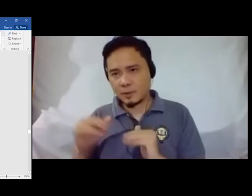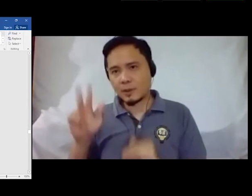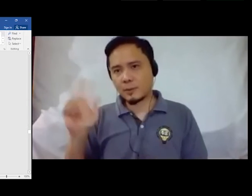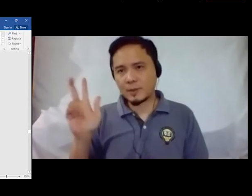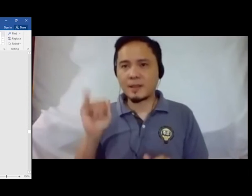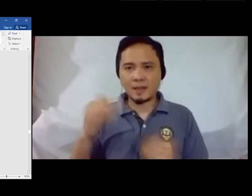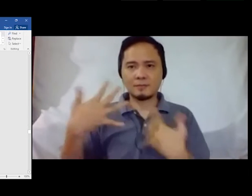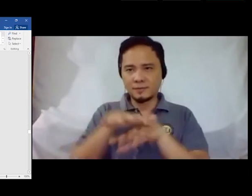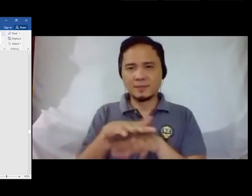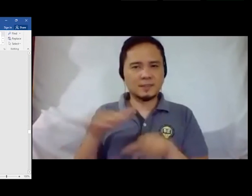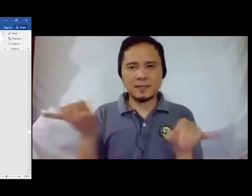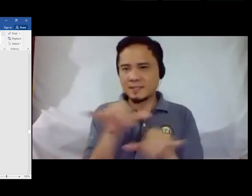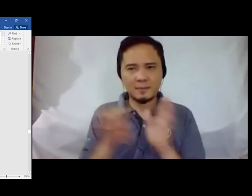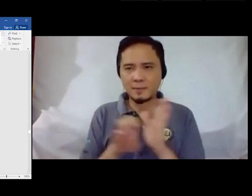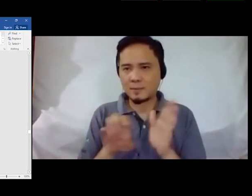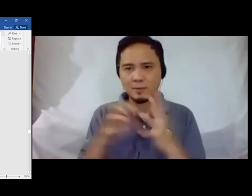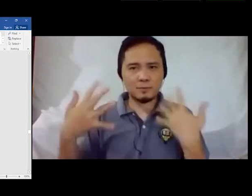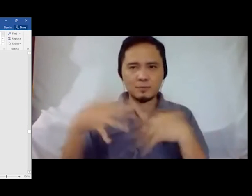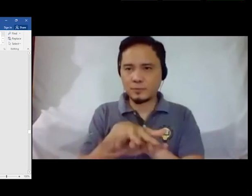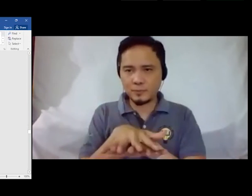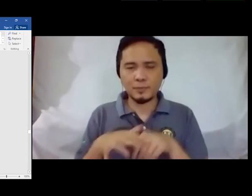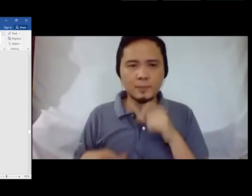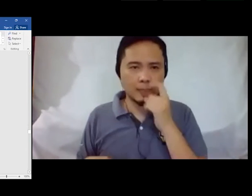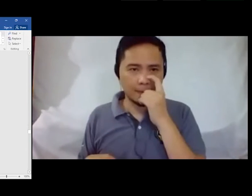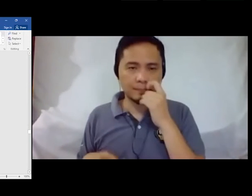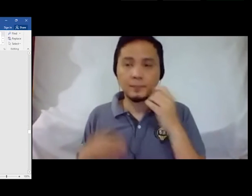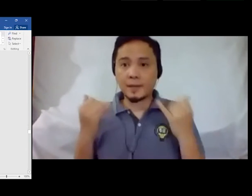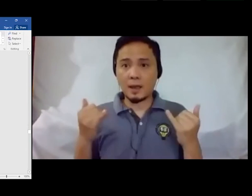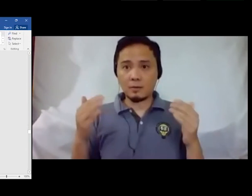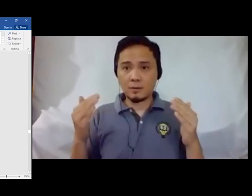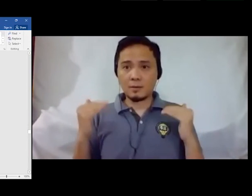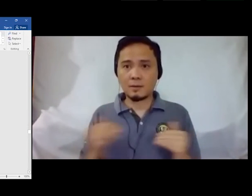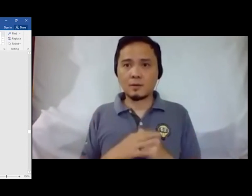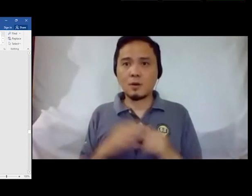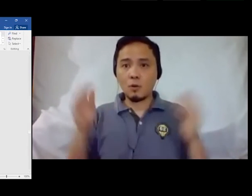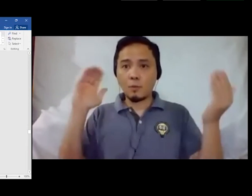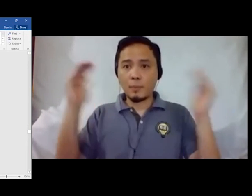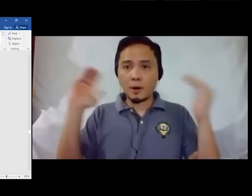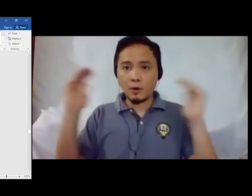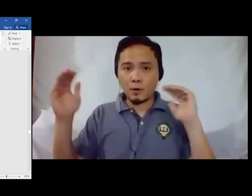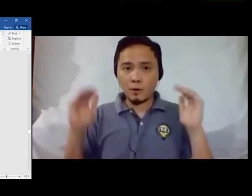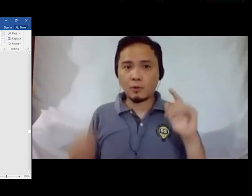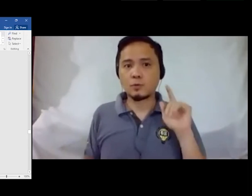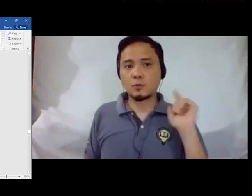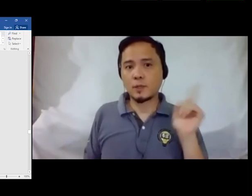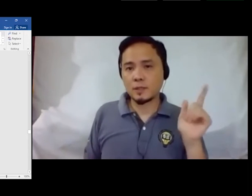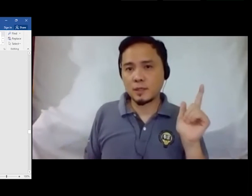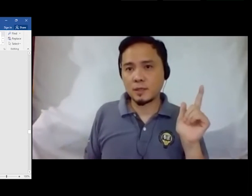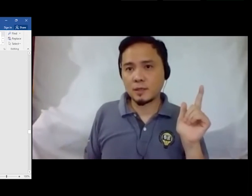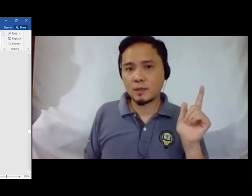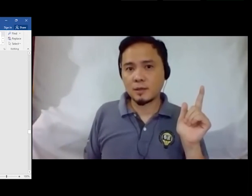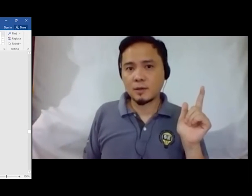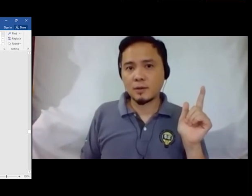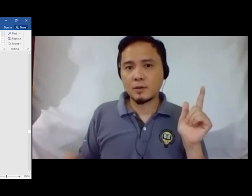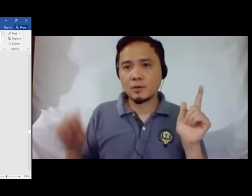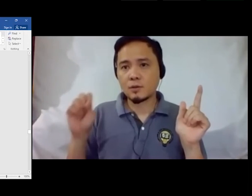Now, here we have compare 20, 12, and 20. U is deleted, so